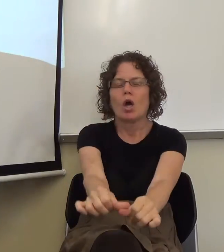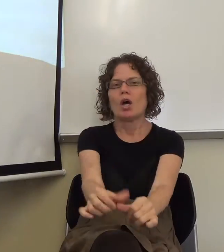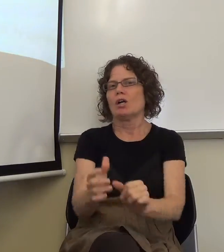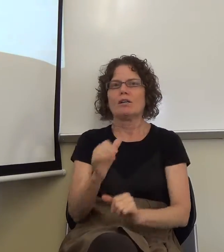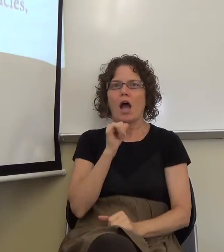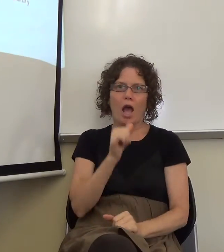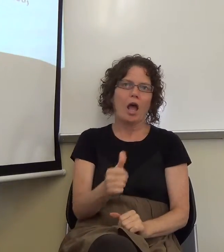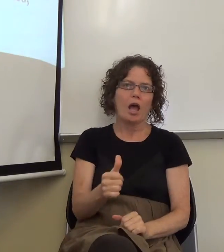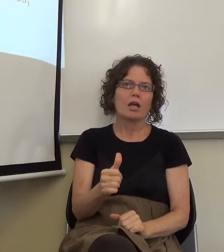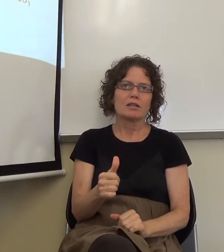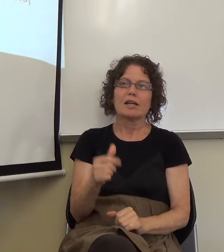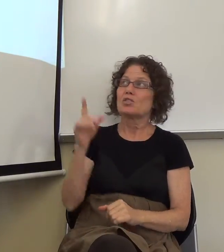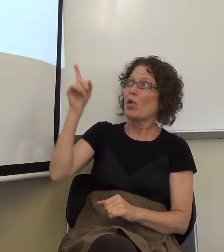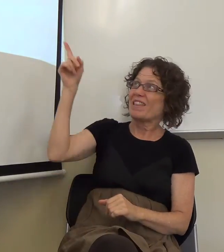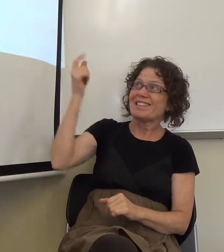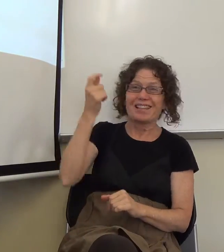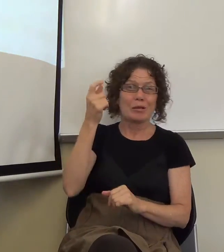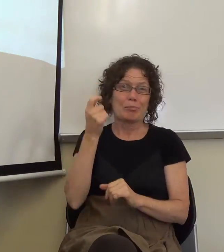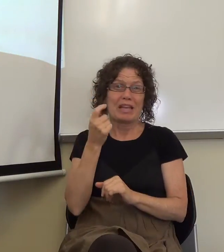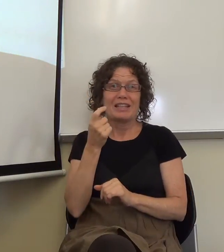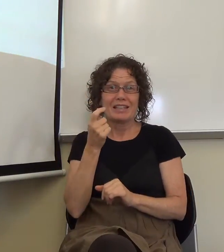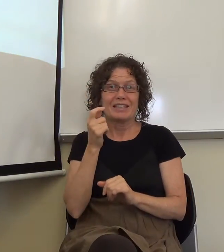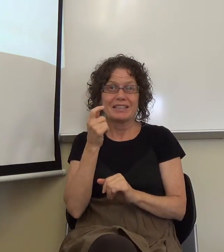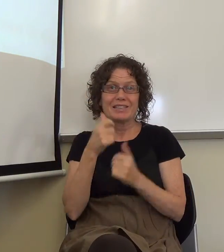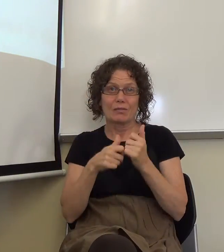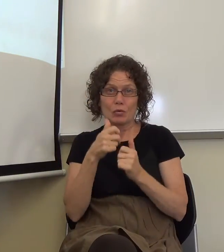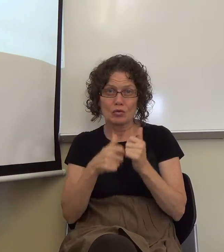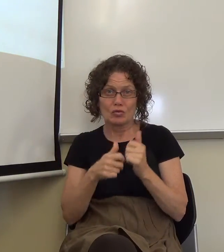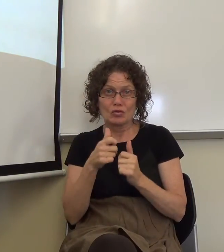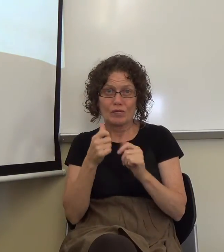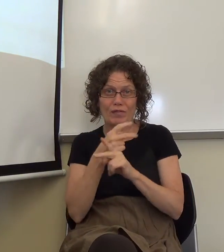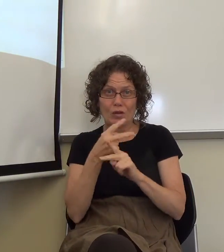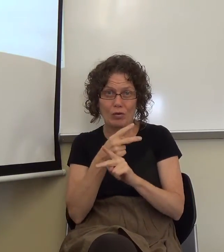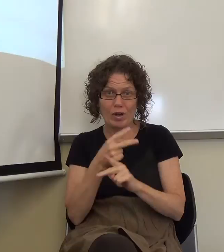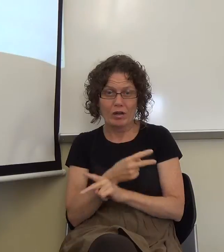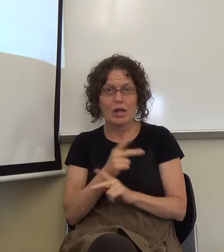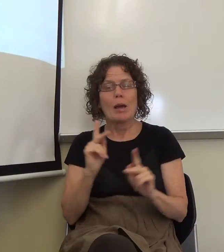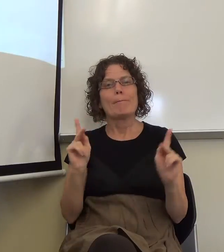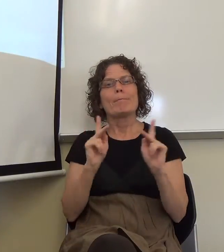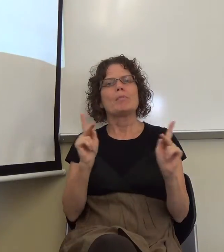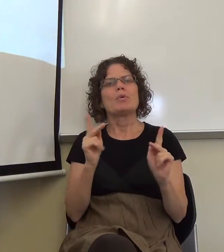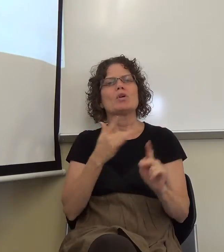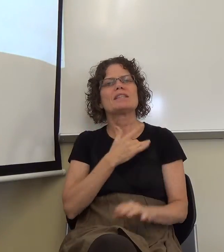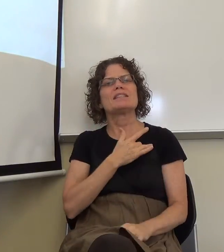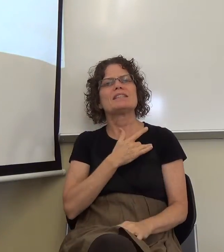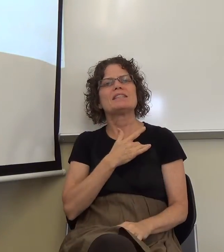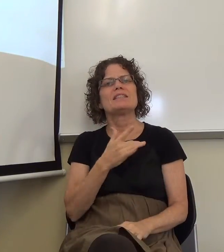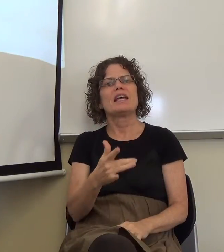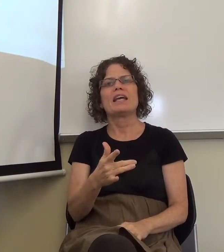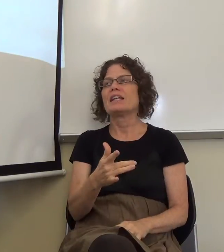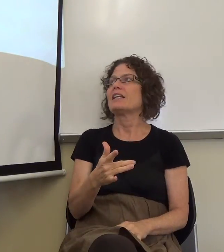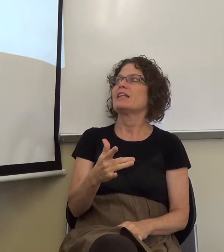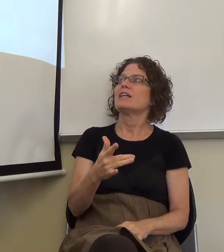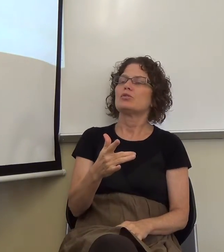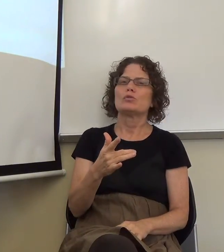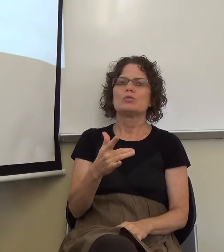is tricky because people tend to fill in what they know about